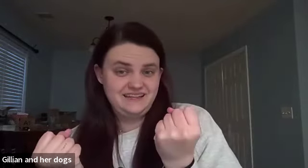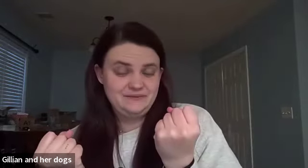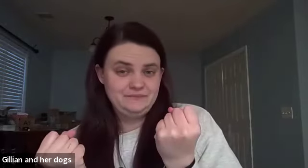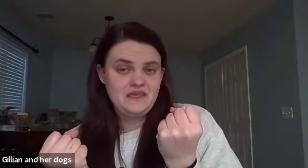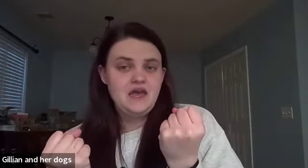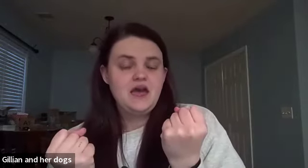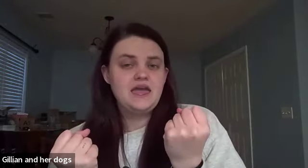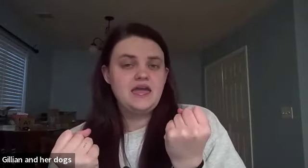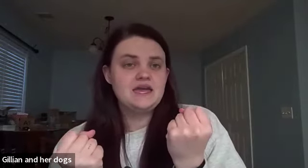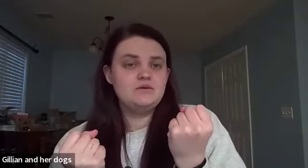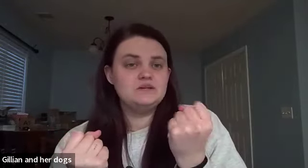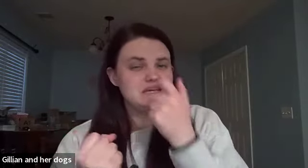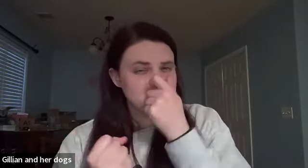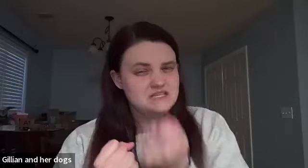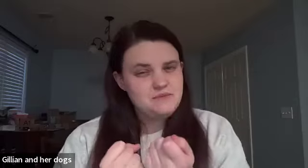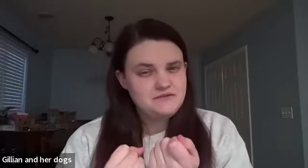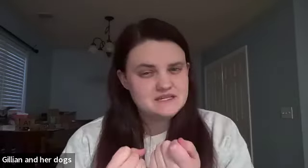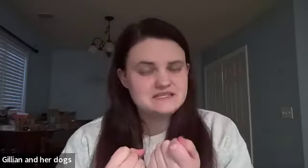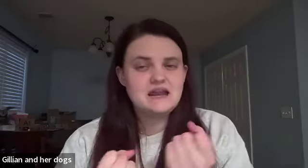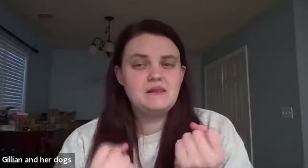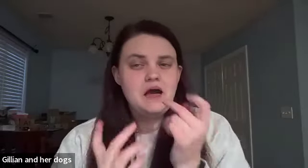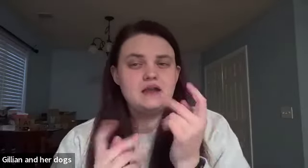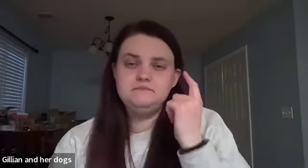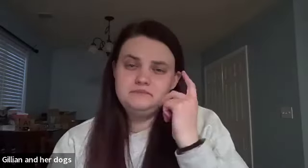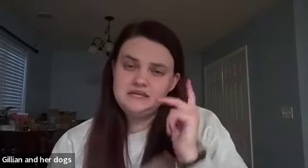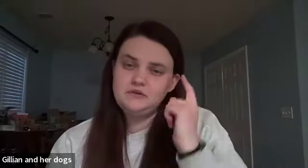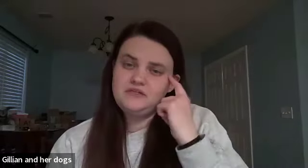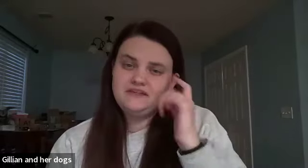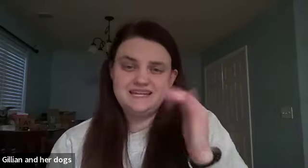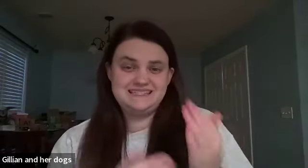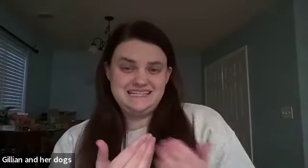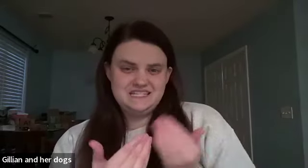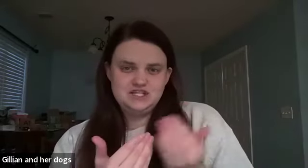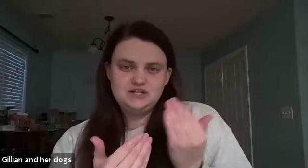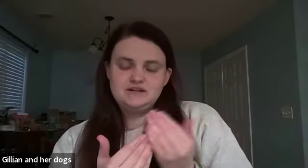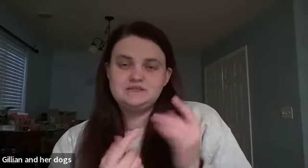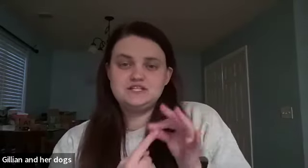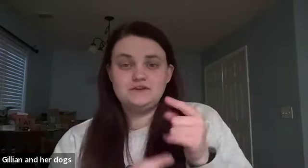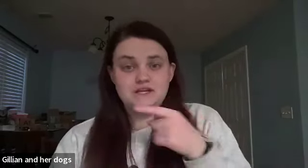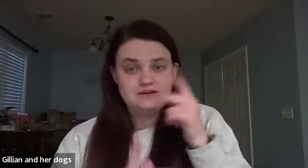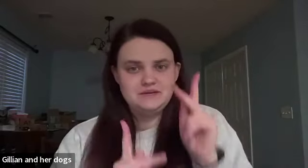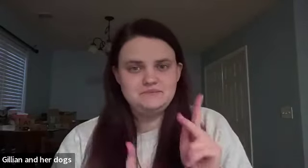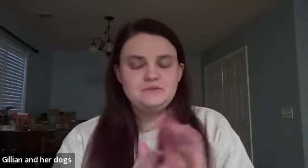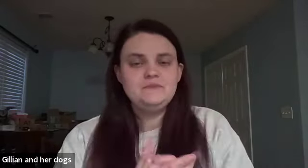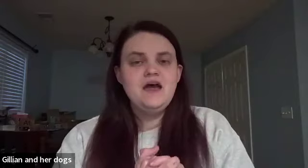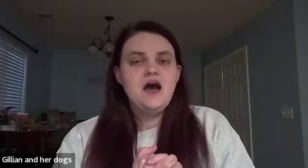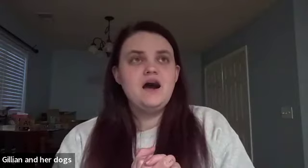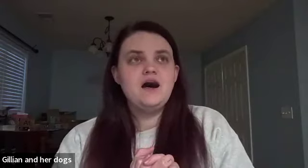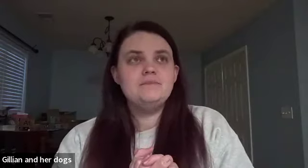signing. And what's interesting about this is that a lot of people think that's easier, especially for hearing people.